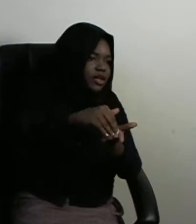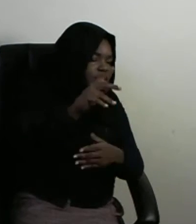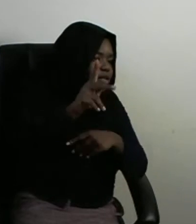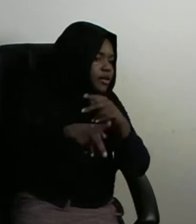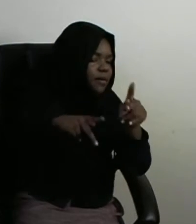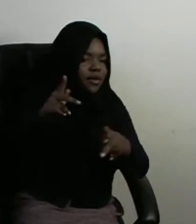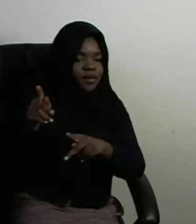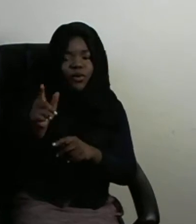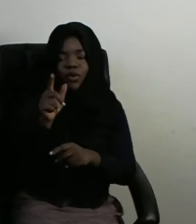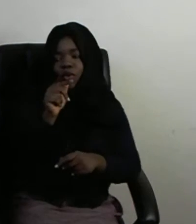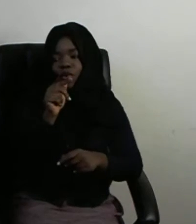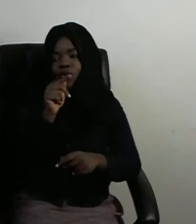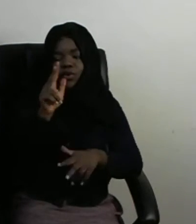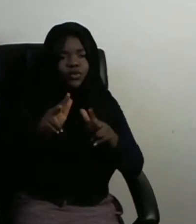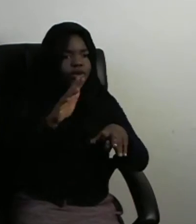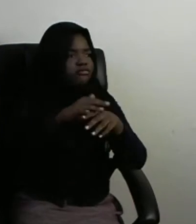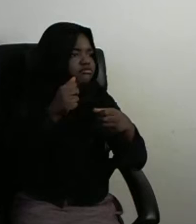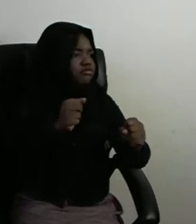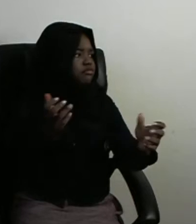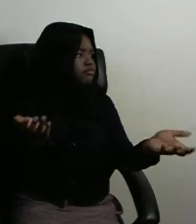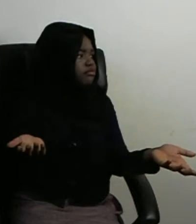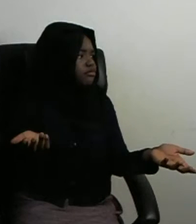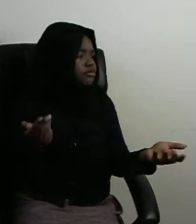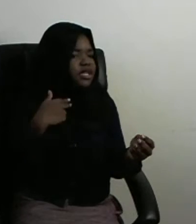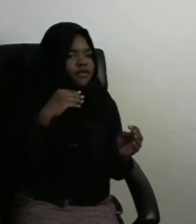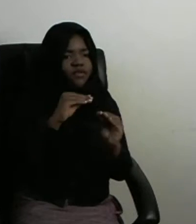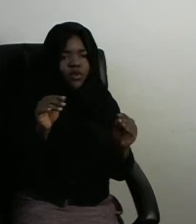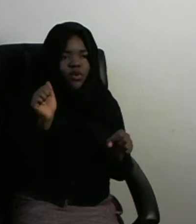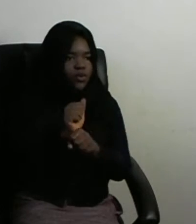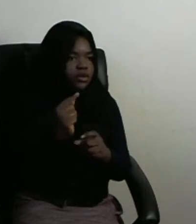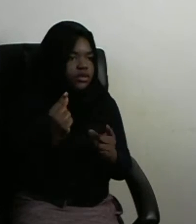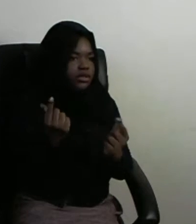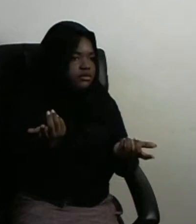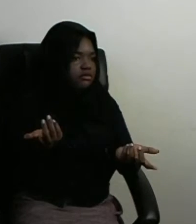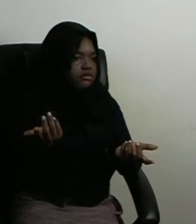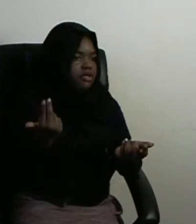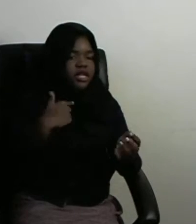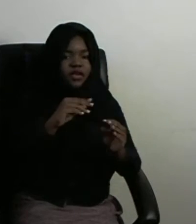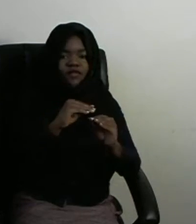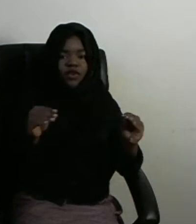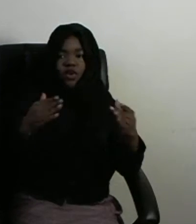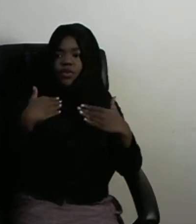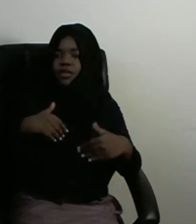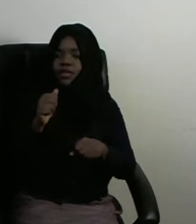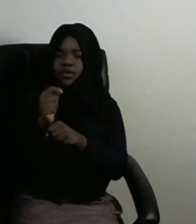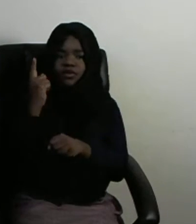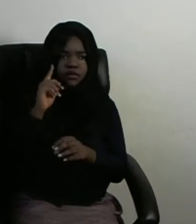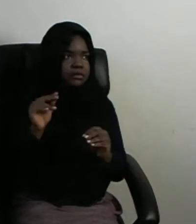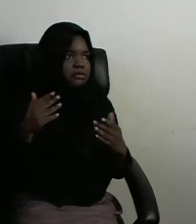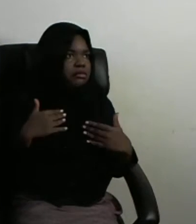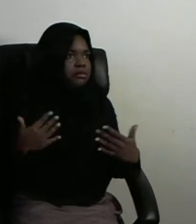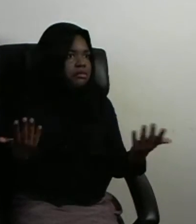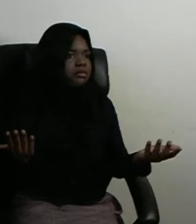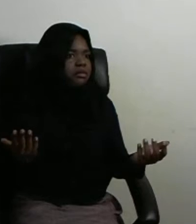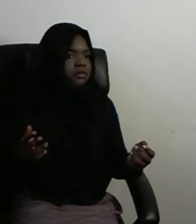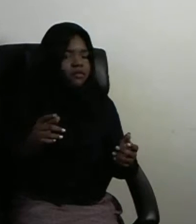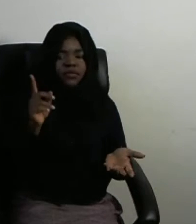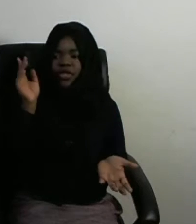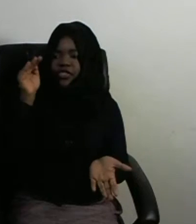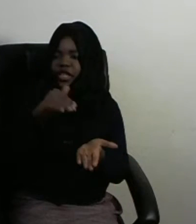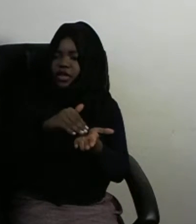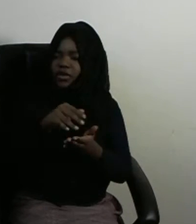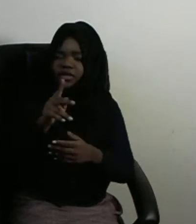people who would walk in the street, they have no work to do, and they have nobody to work for, and thousands